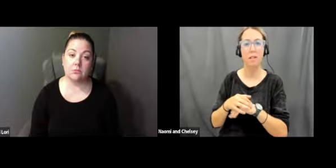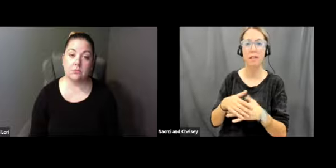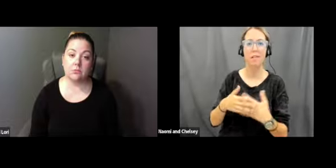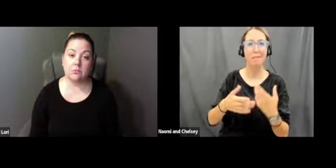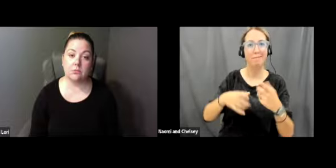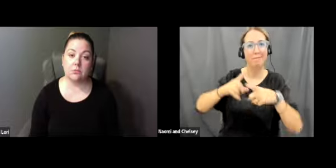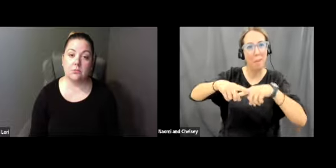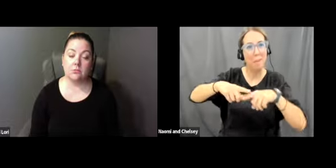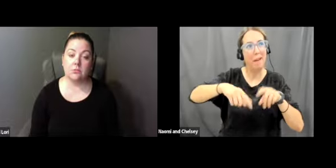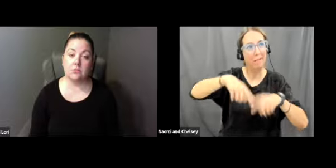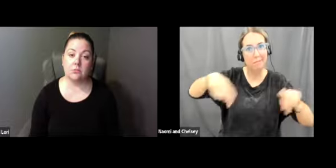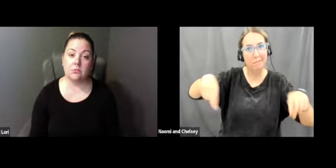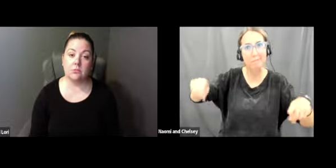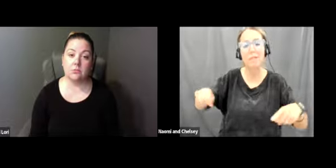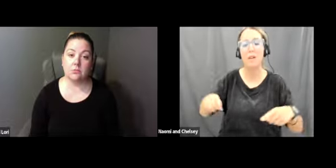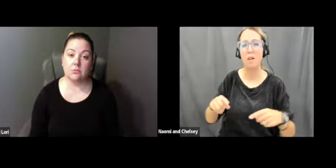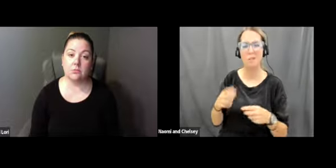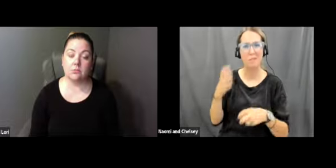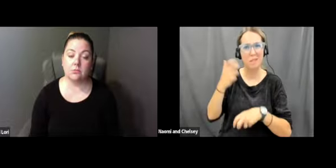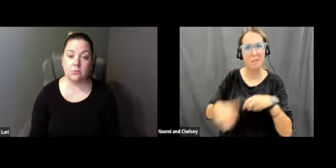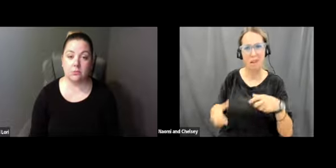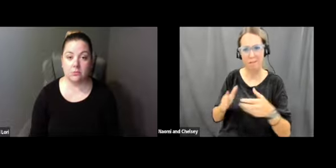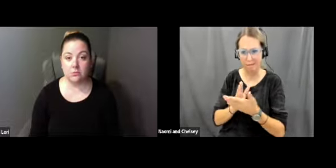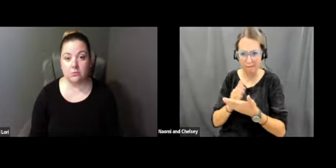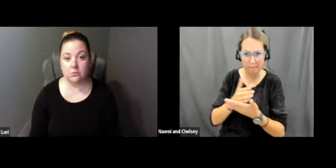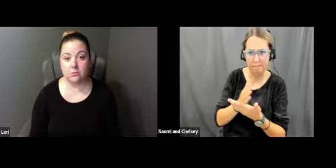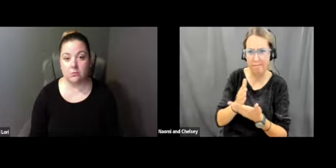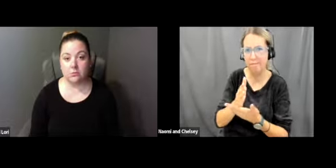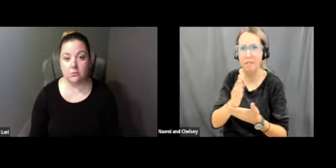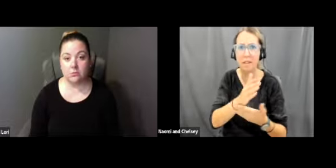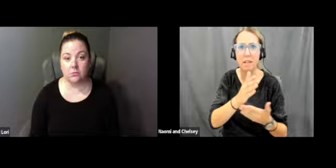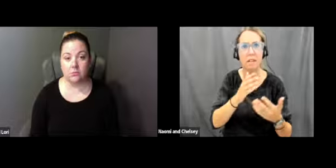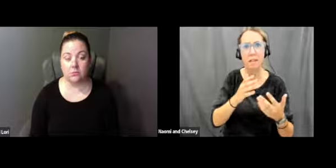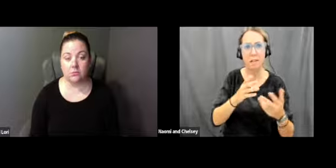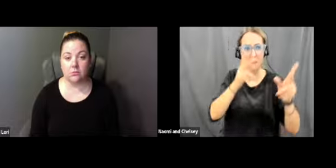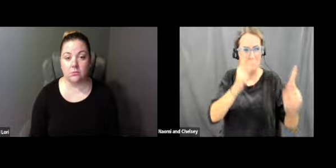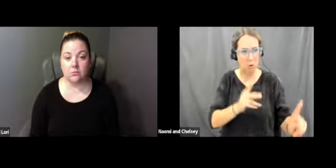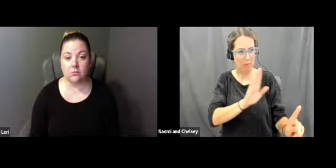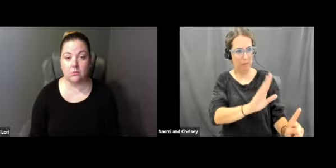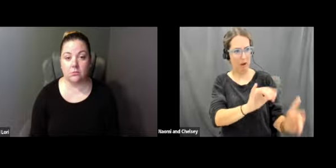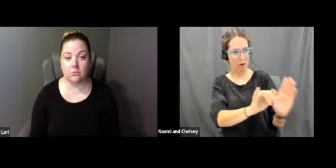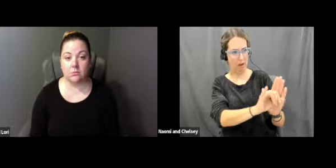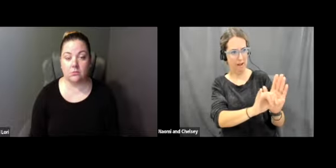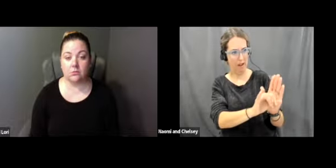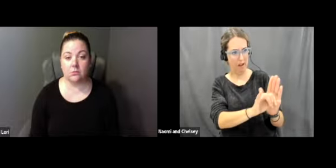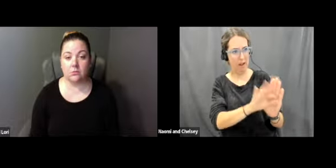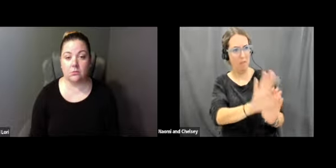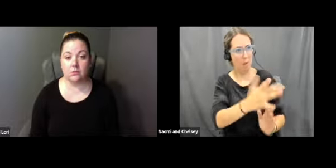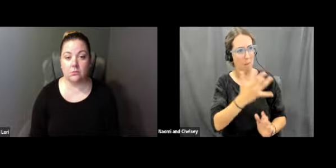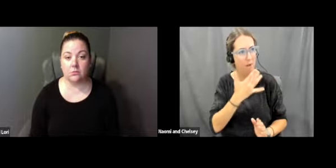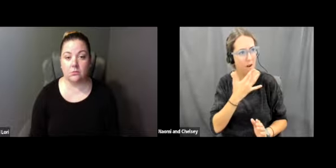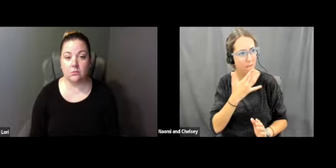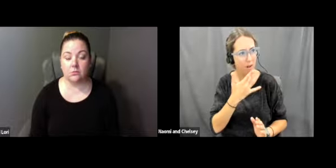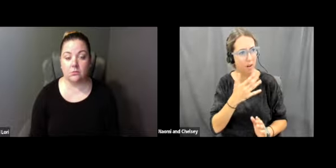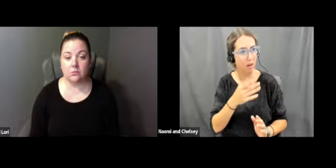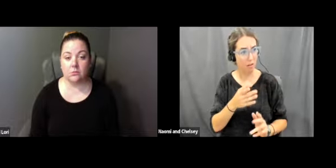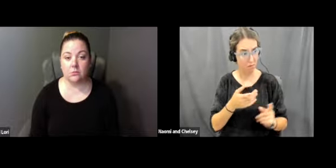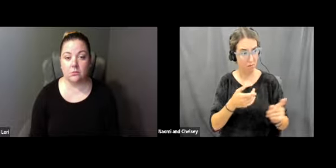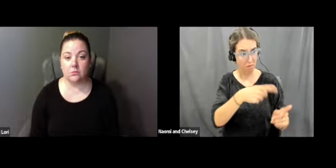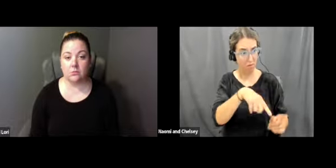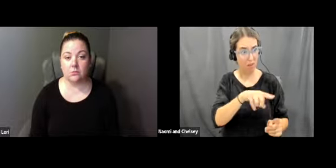make choices about when you're like to some extent you have to know what the person you're interpreting